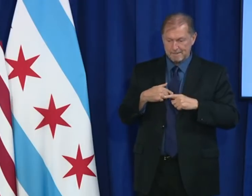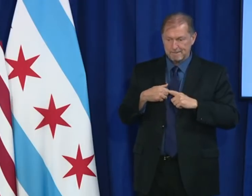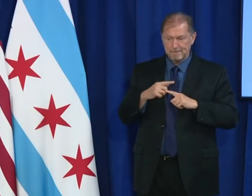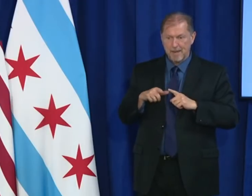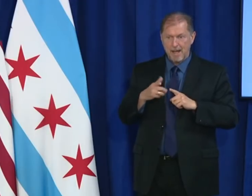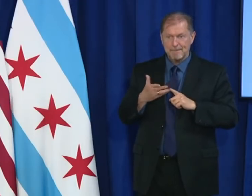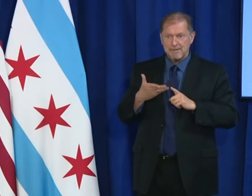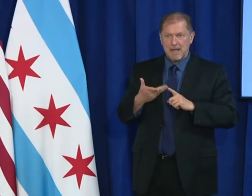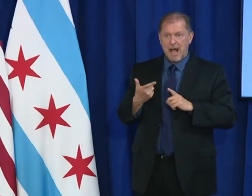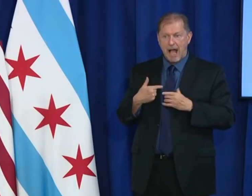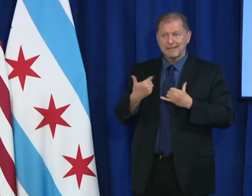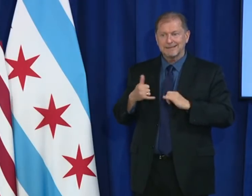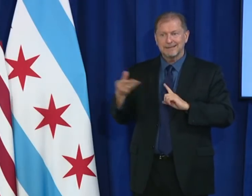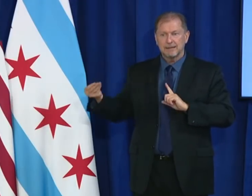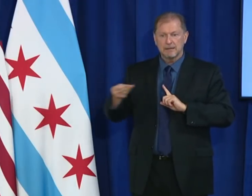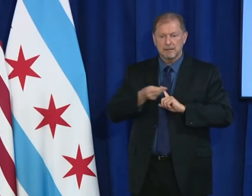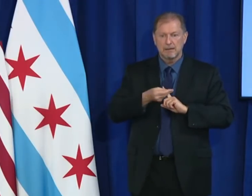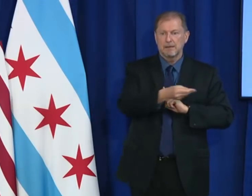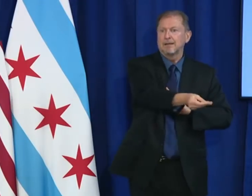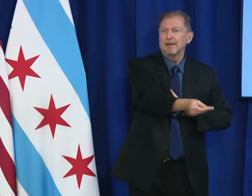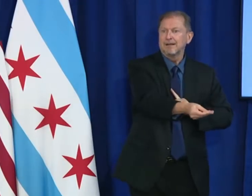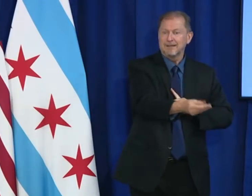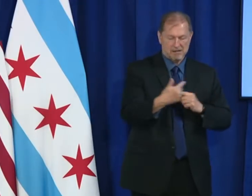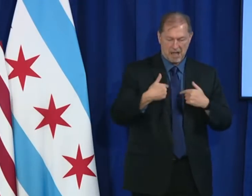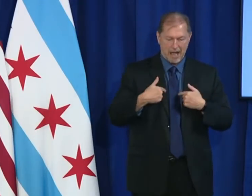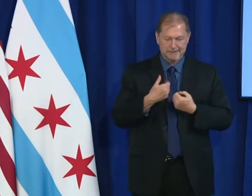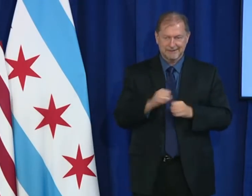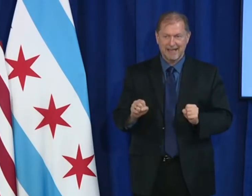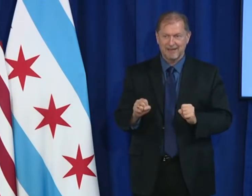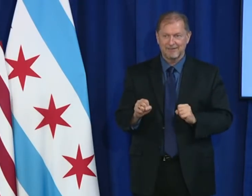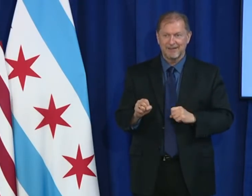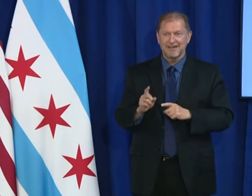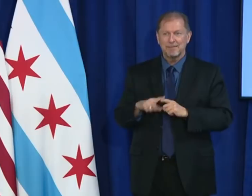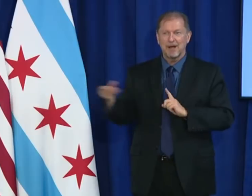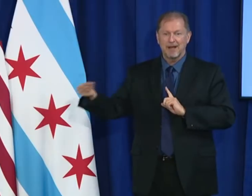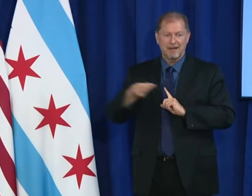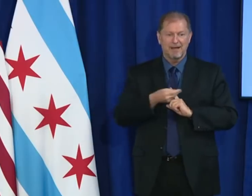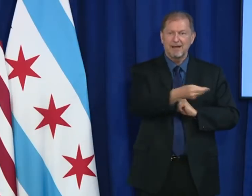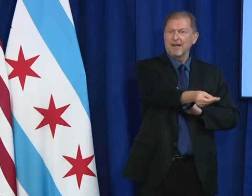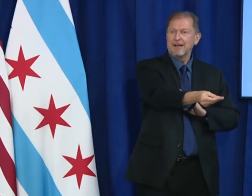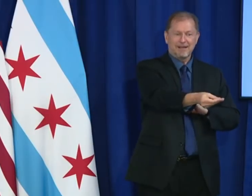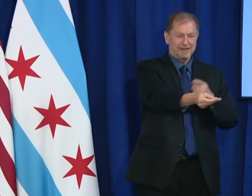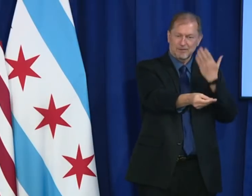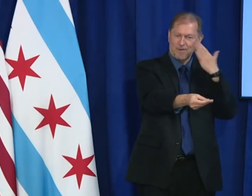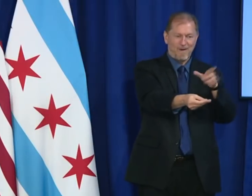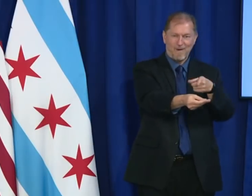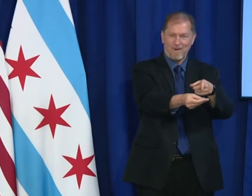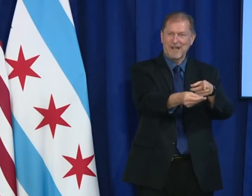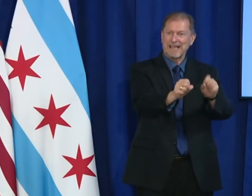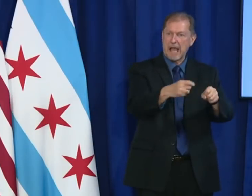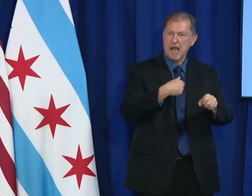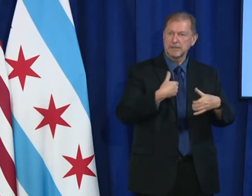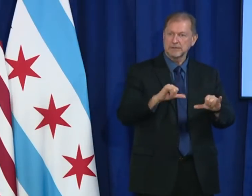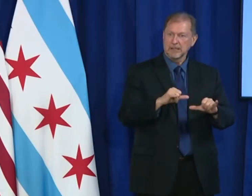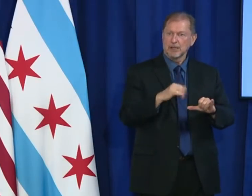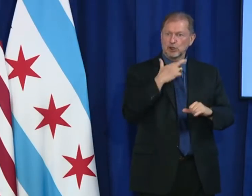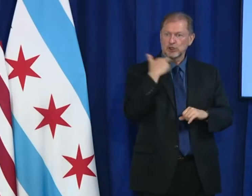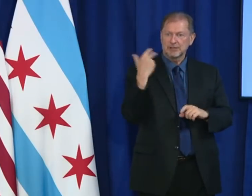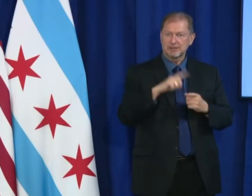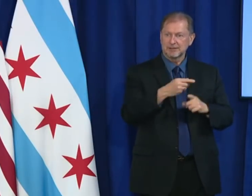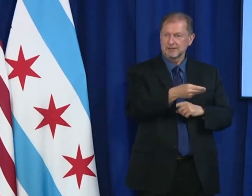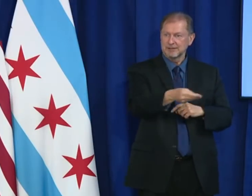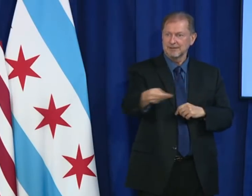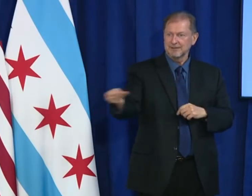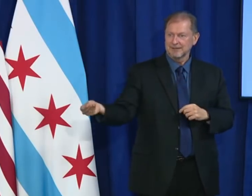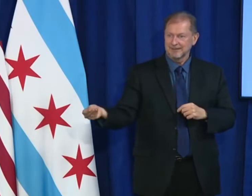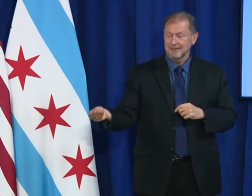people completely unable to shed it to others, for example? How long does this last? There's still going to be a lot of questions. It's fantastic